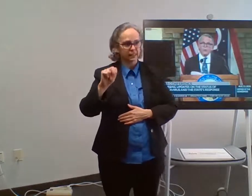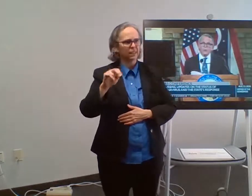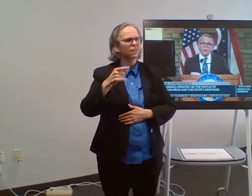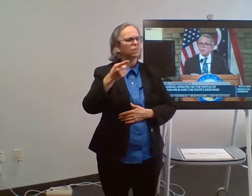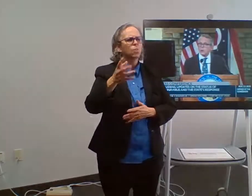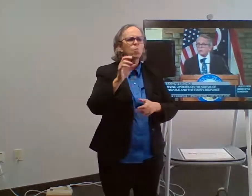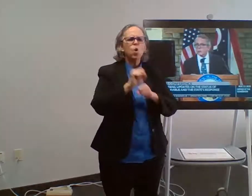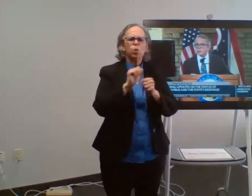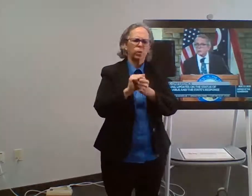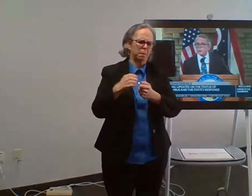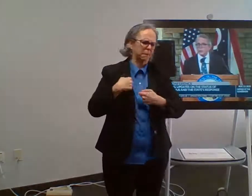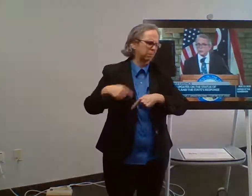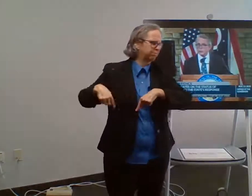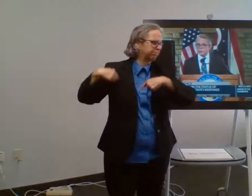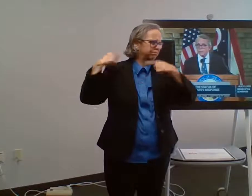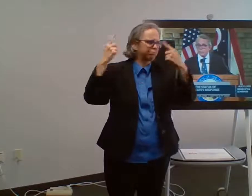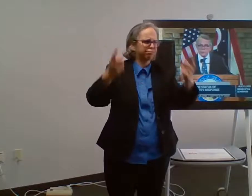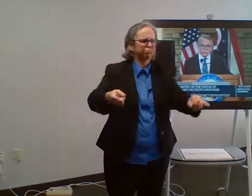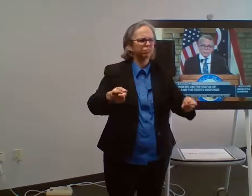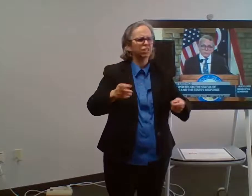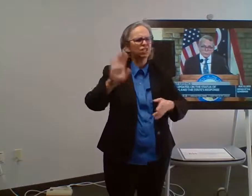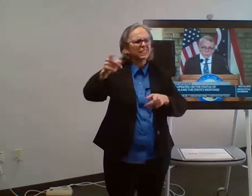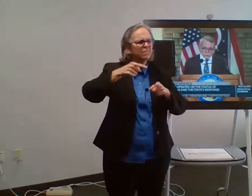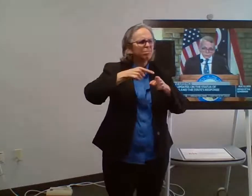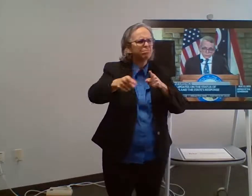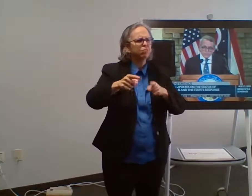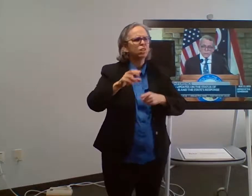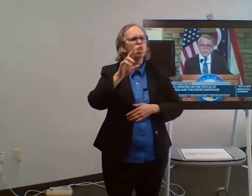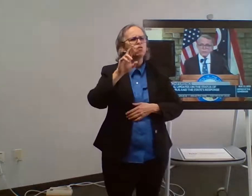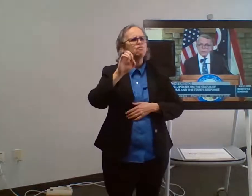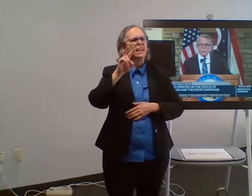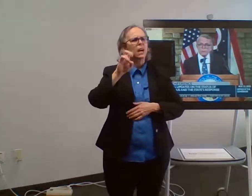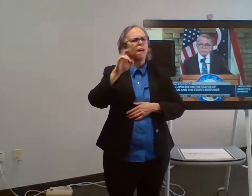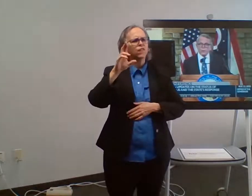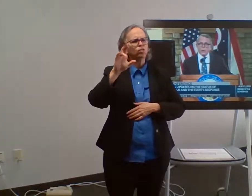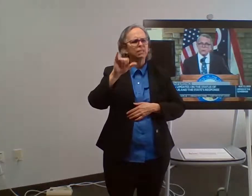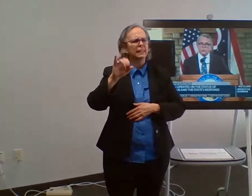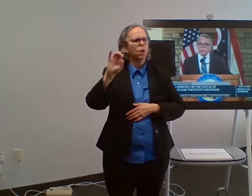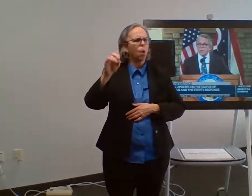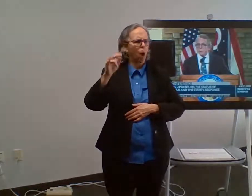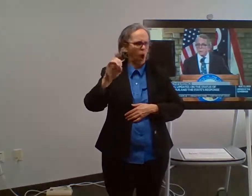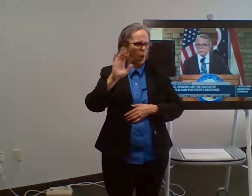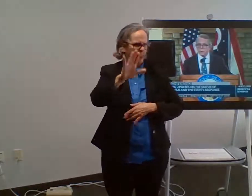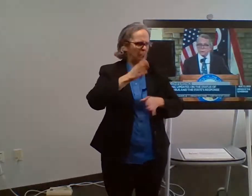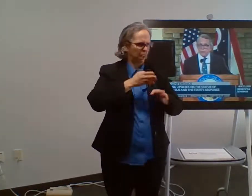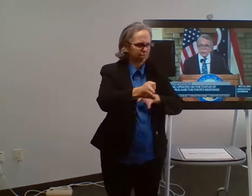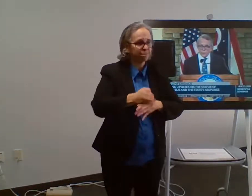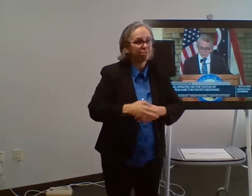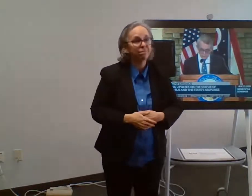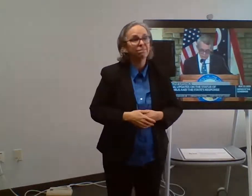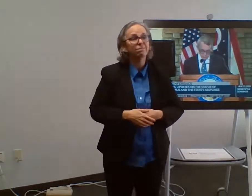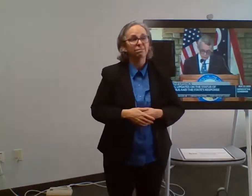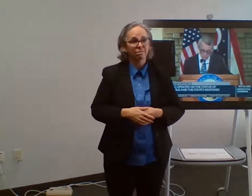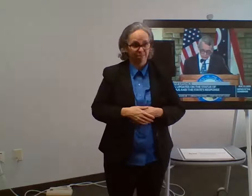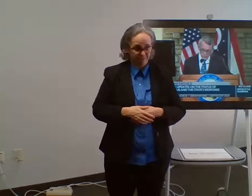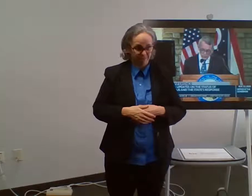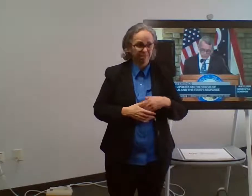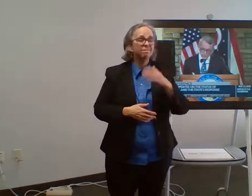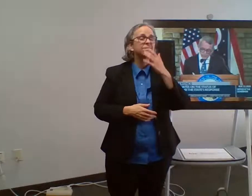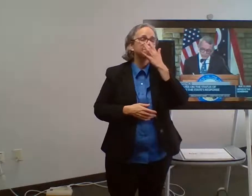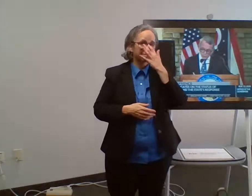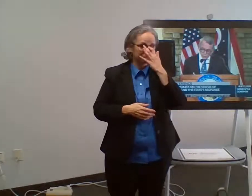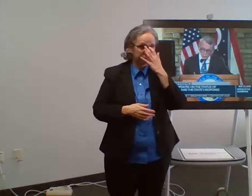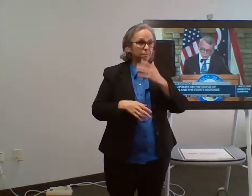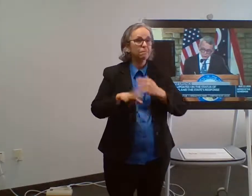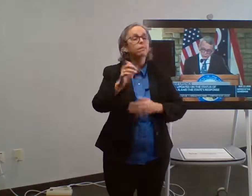what we call our heroin unit. So her work has been, a great deal of work has been in regard to recovery, great deal of work in regard to